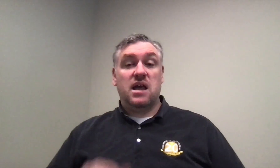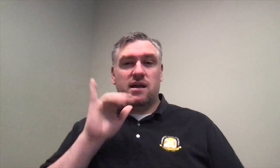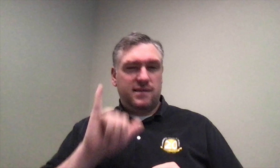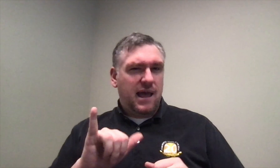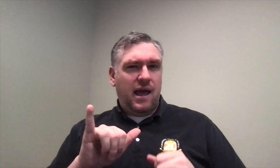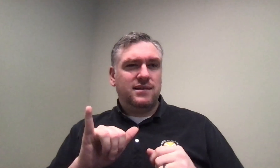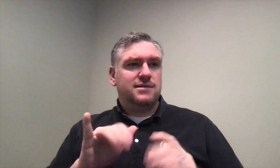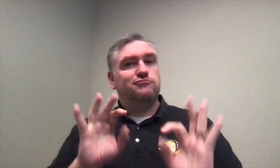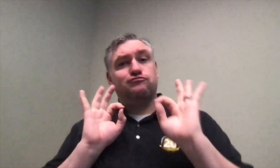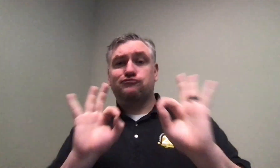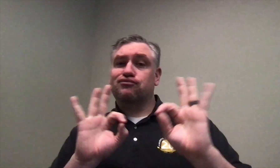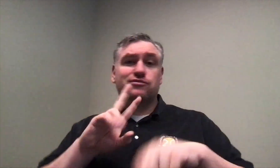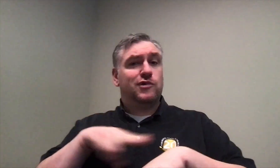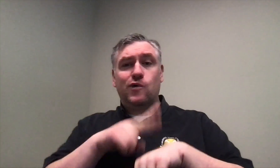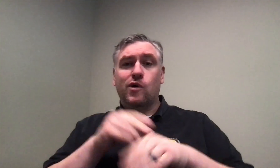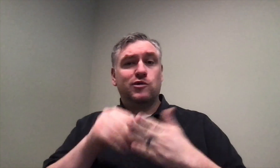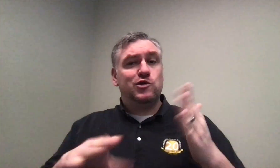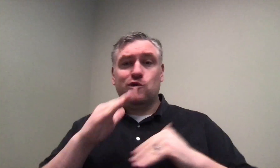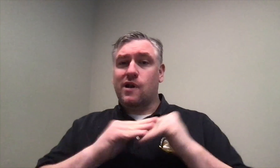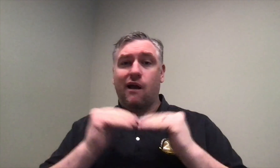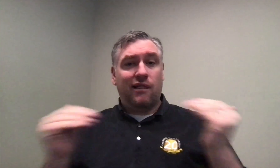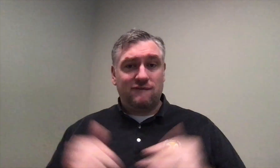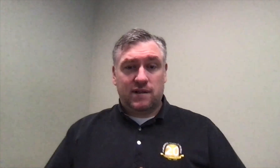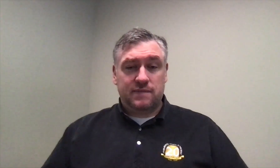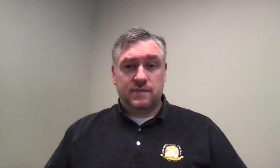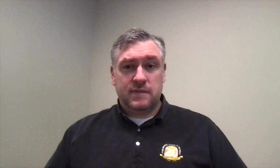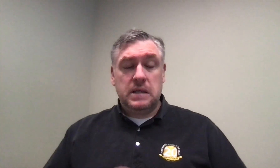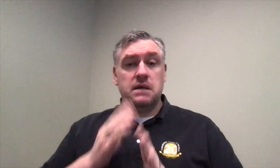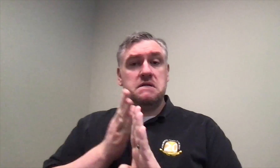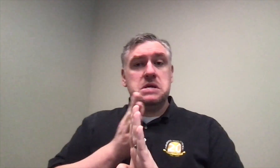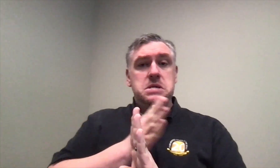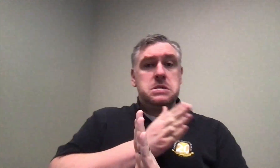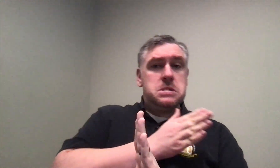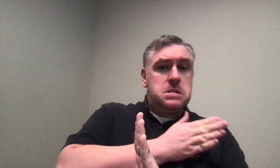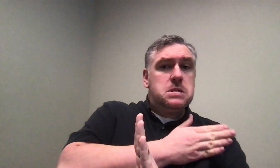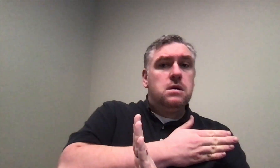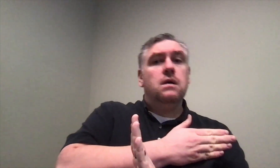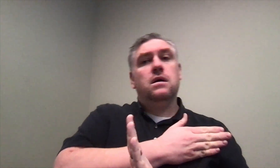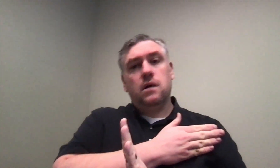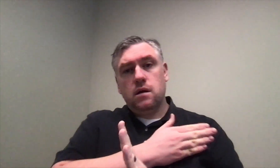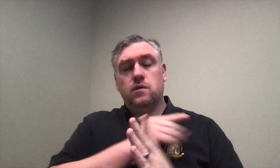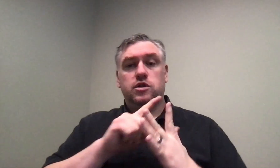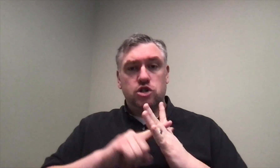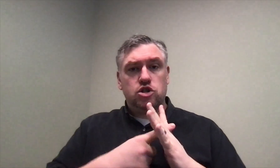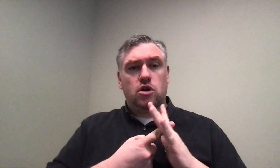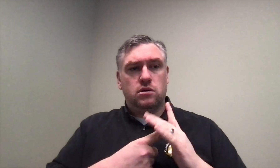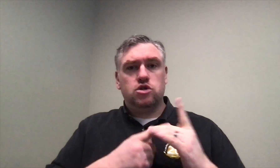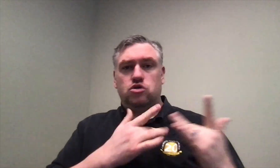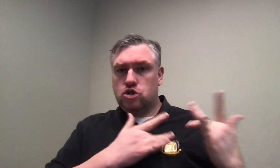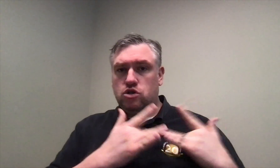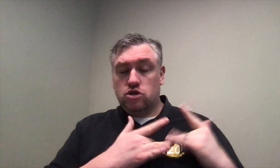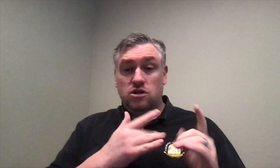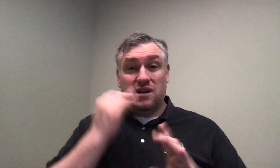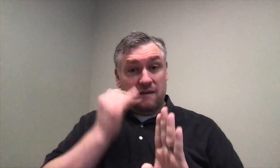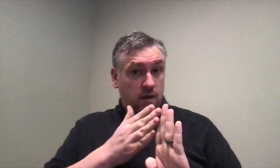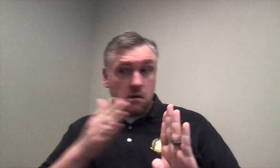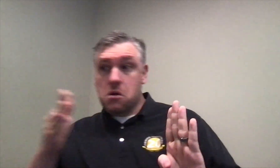in the middle. And that's exactly where we want students to be, on level, right in the middle. So if they start to get low, that's where we